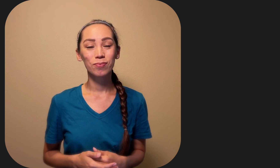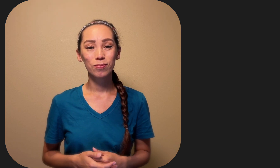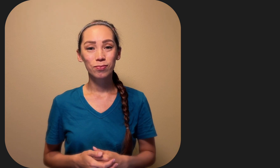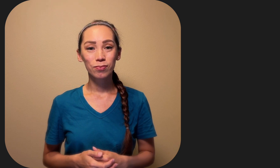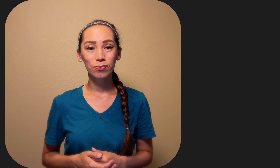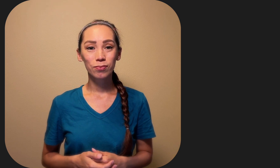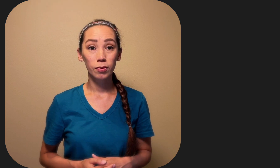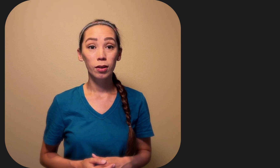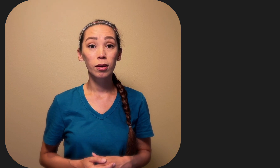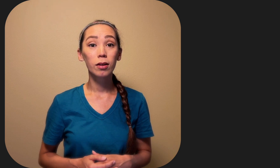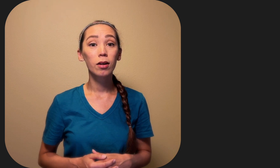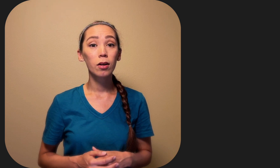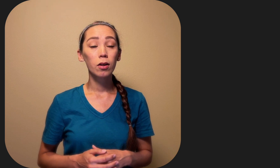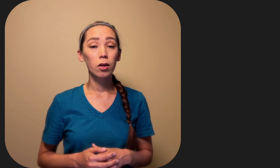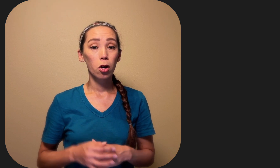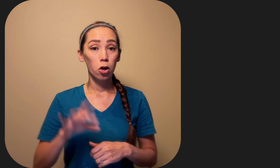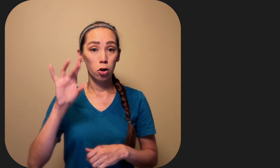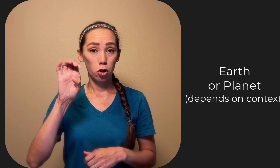as well.